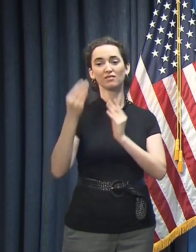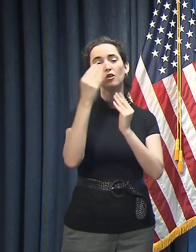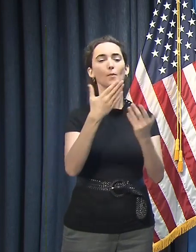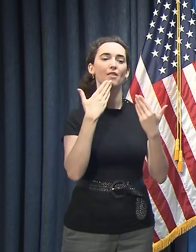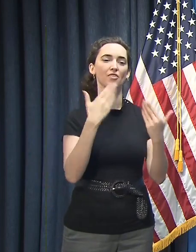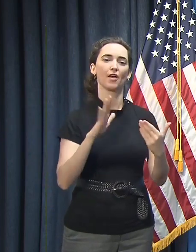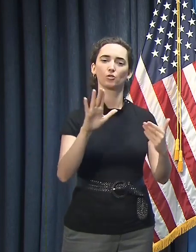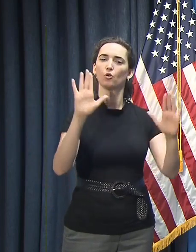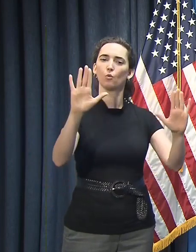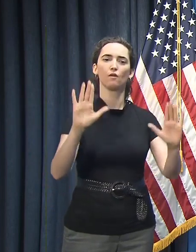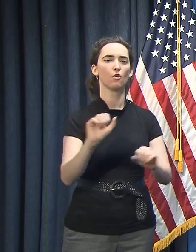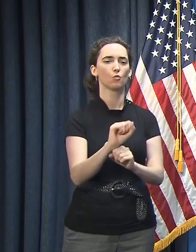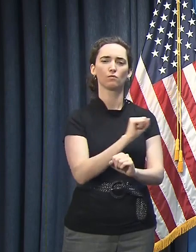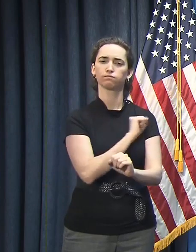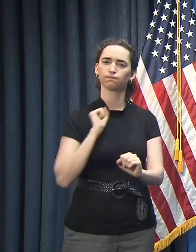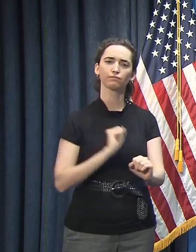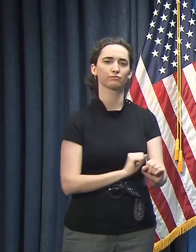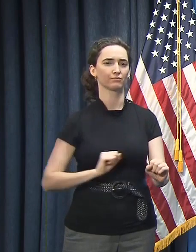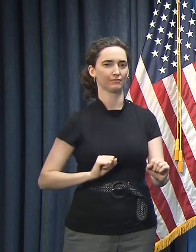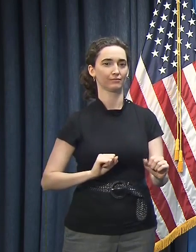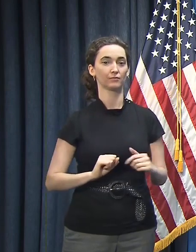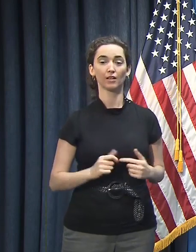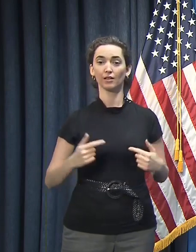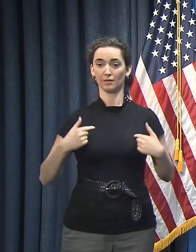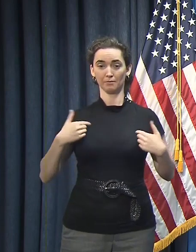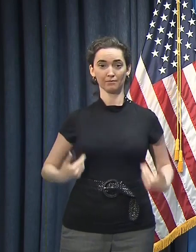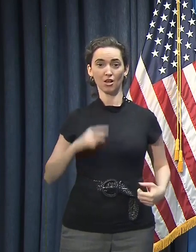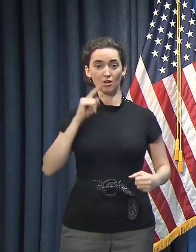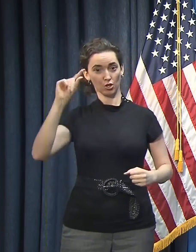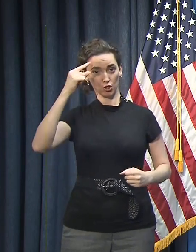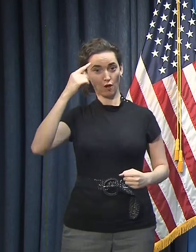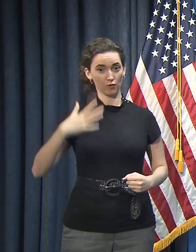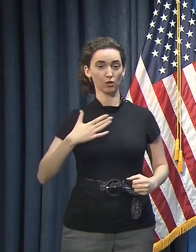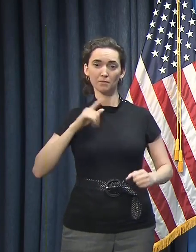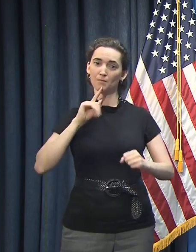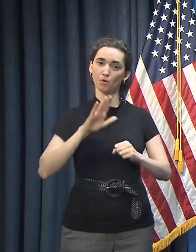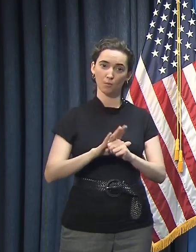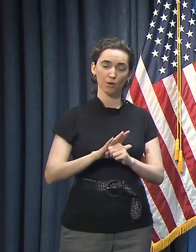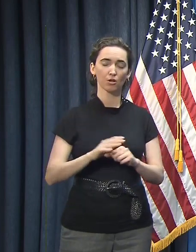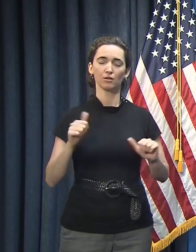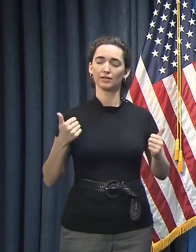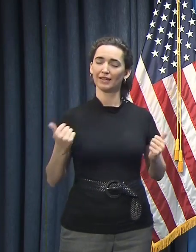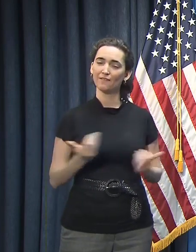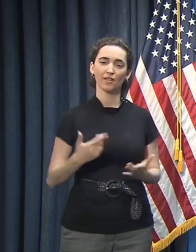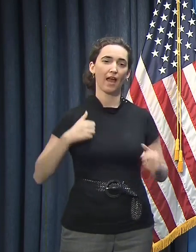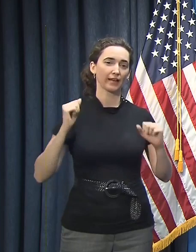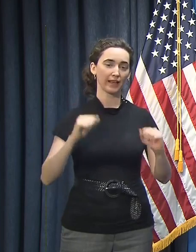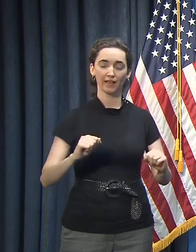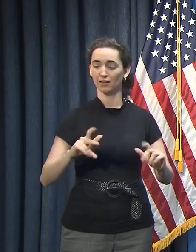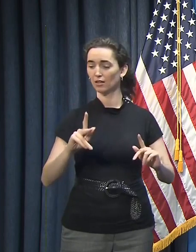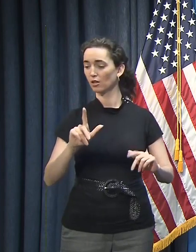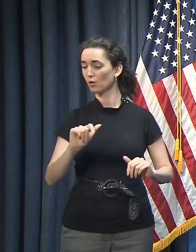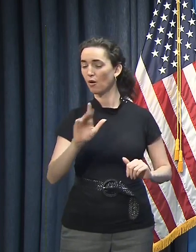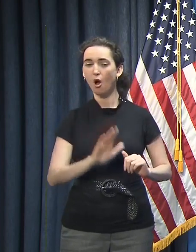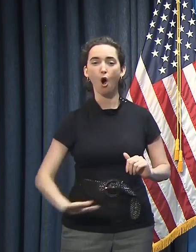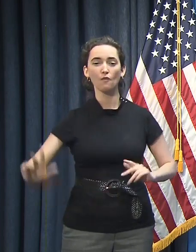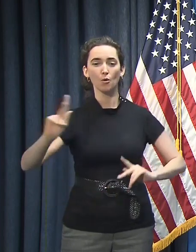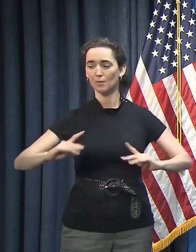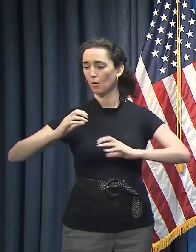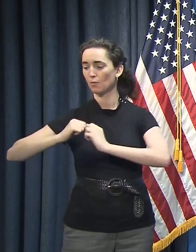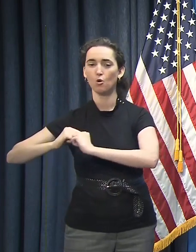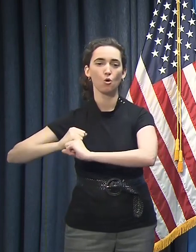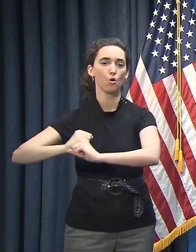heroic work. My commitment, obviously, as the governor, is to do everything that I can to protect the people of Louisiana in this